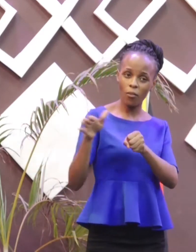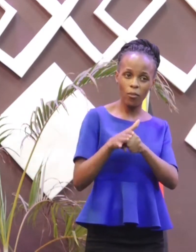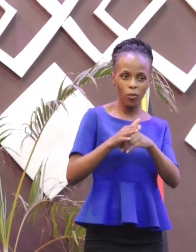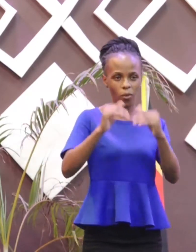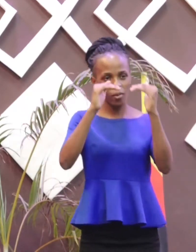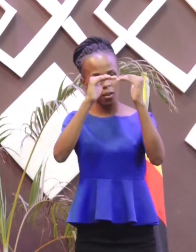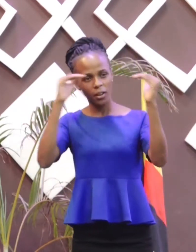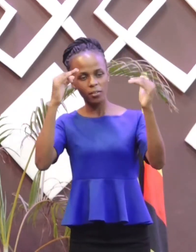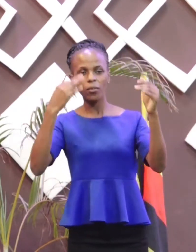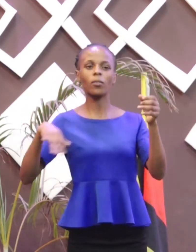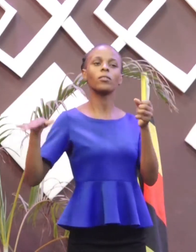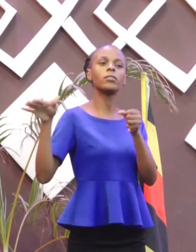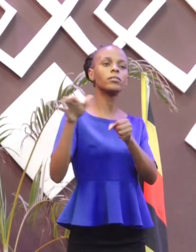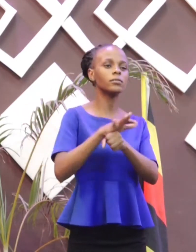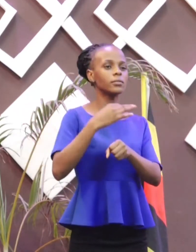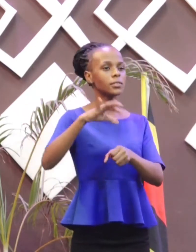of Christ.